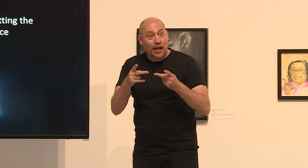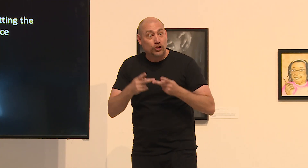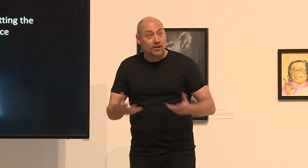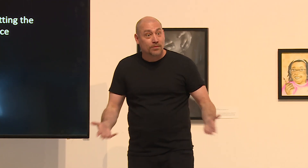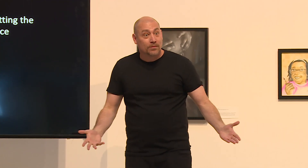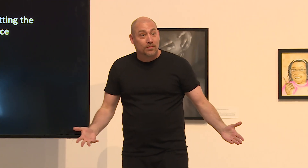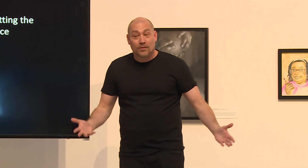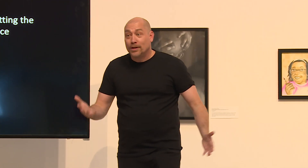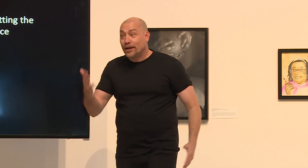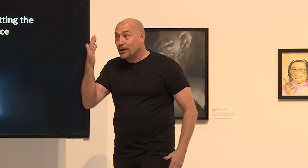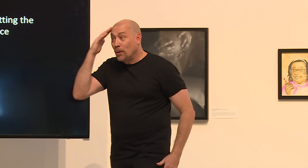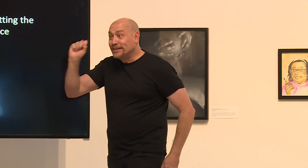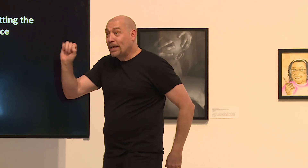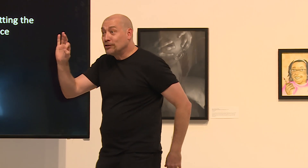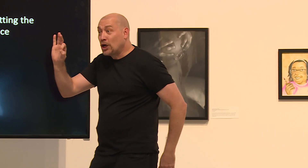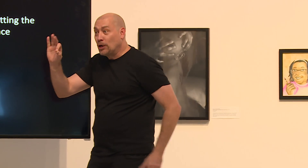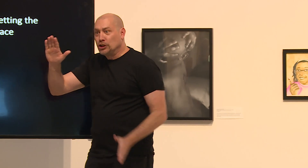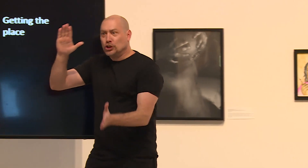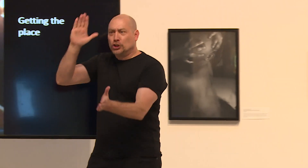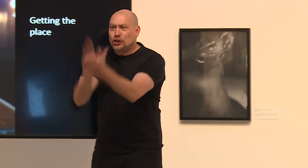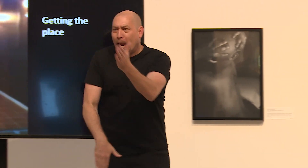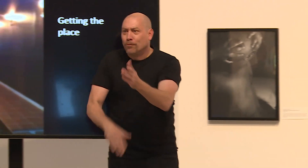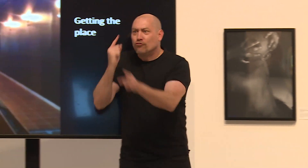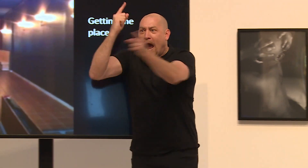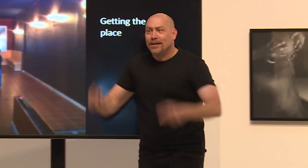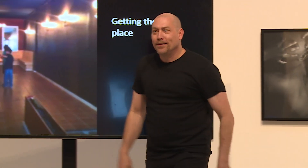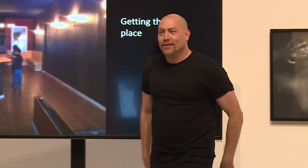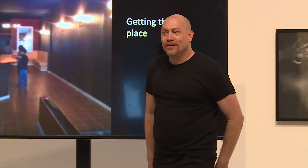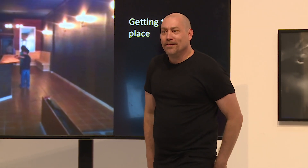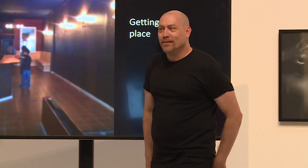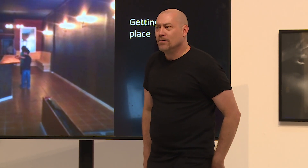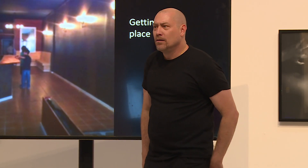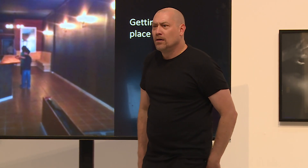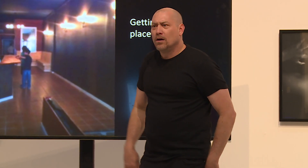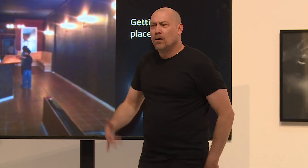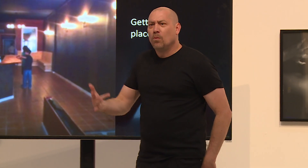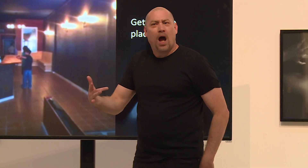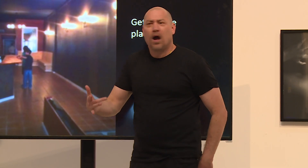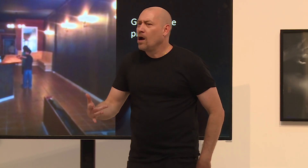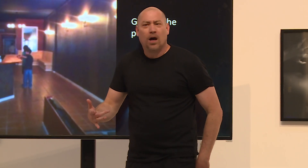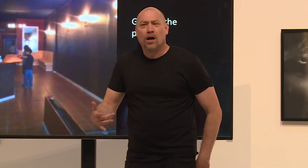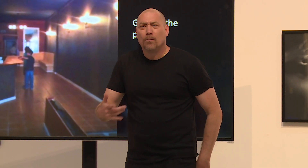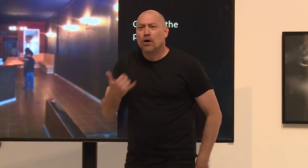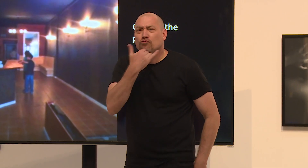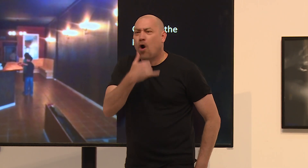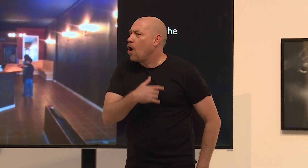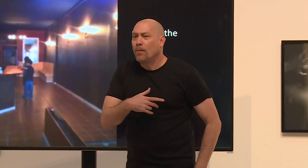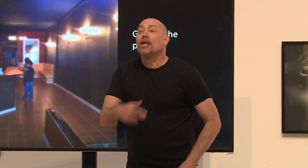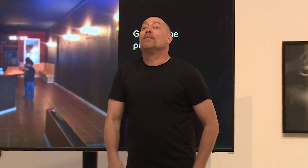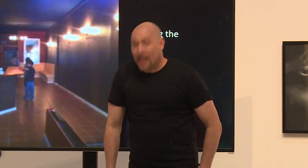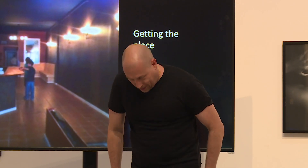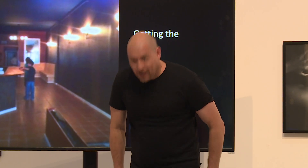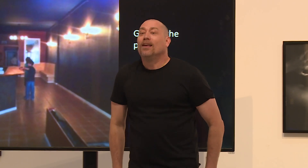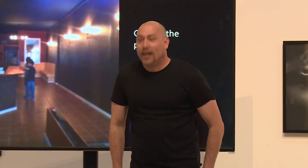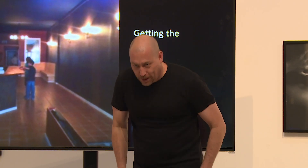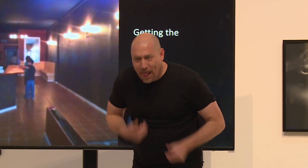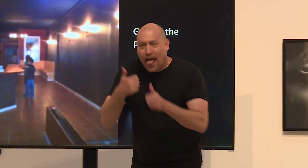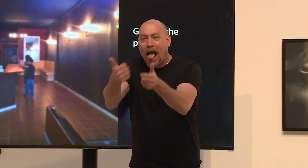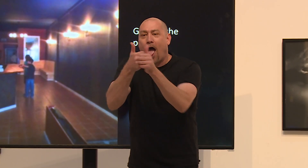But what about the location? Now, San Francisco's really cheap, right? Oh, no, I see people. Help me